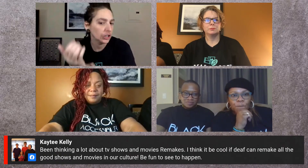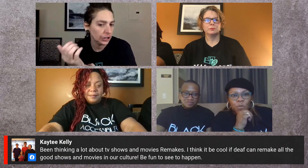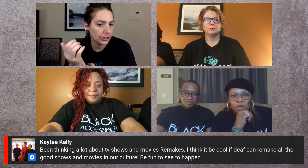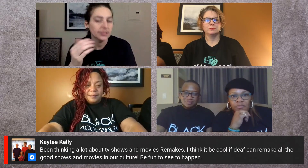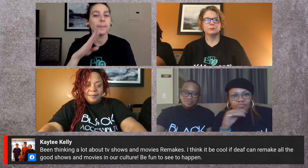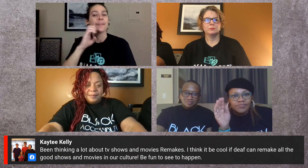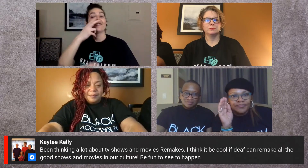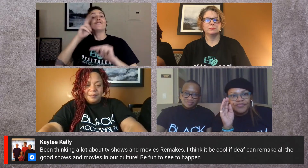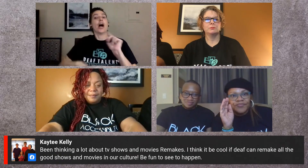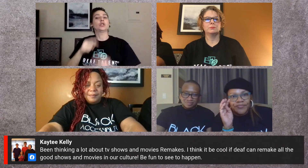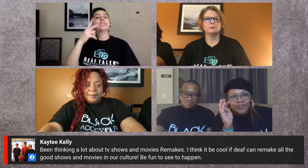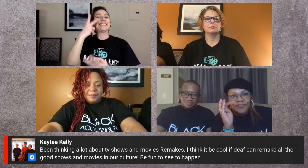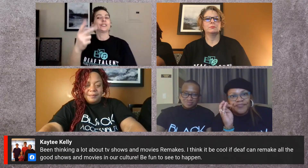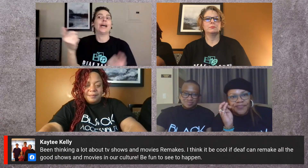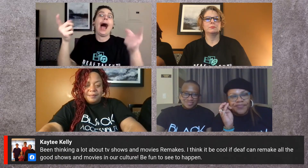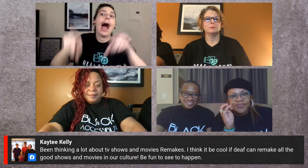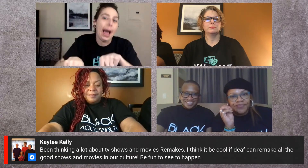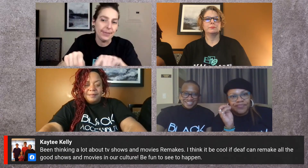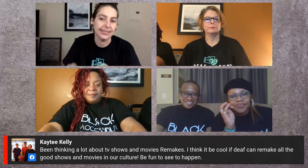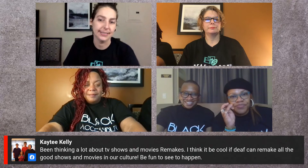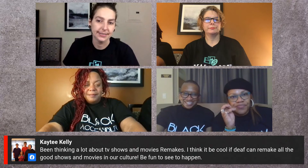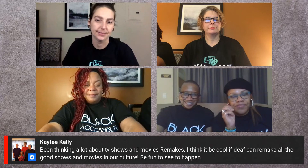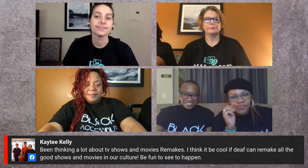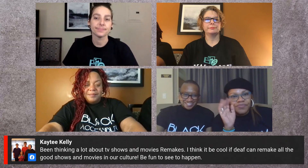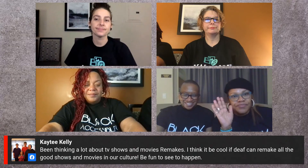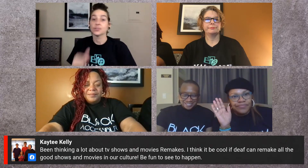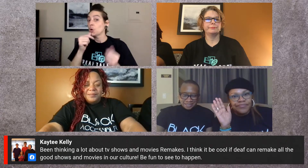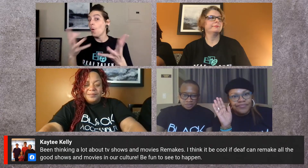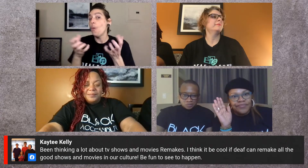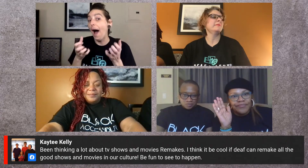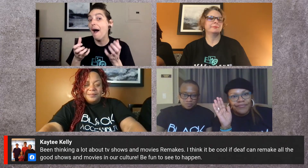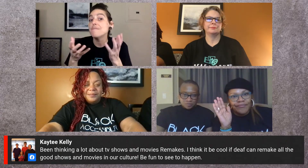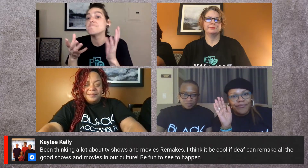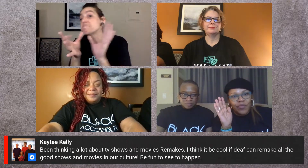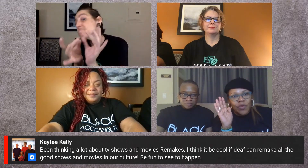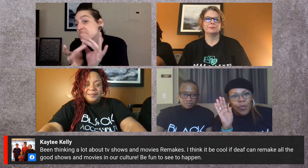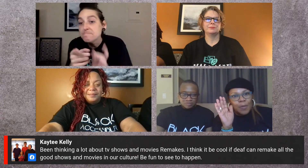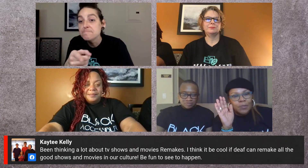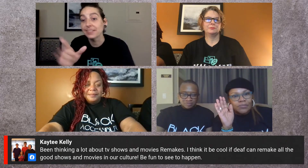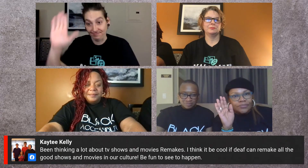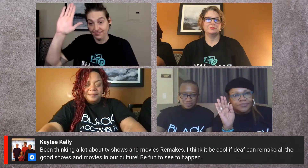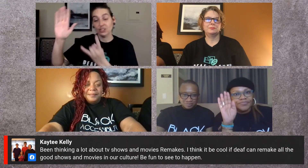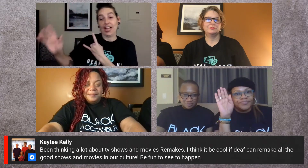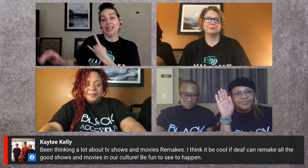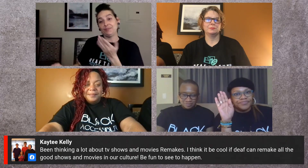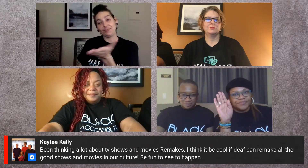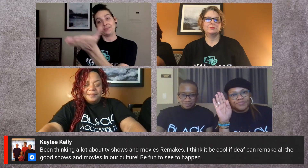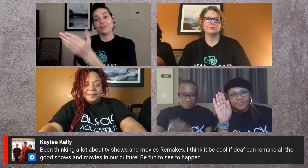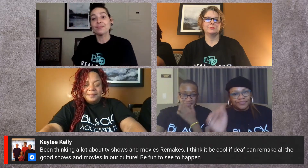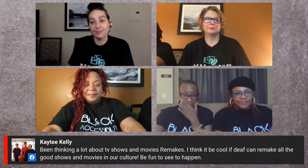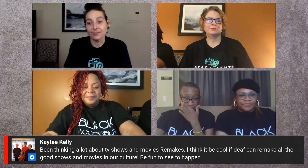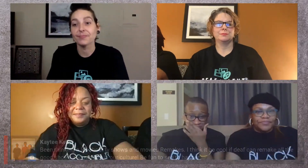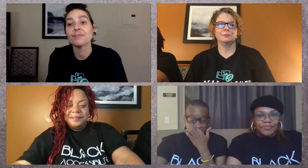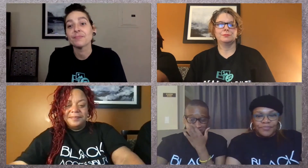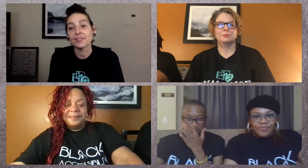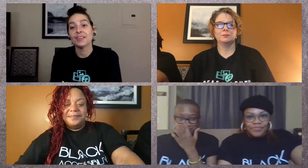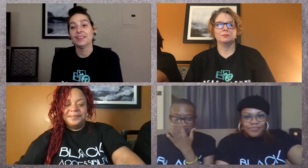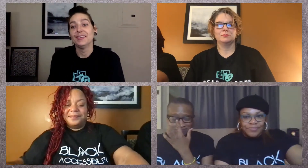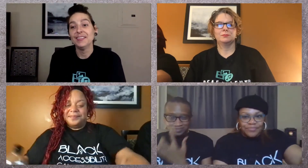and movies in our culture. Be fun to see what happens. What do you think about that,